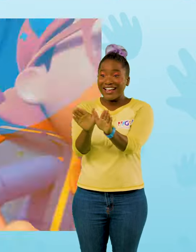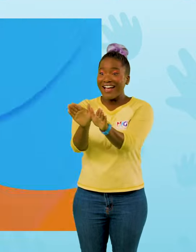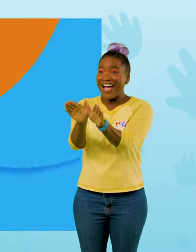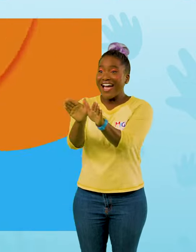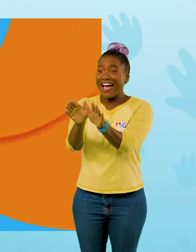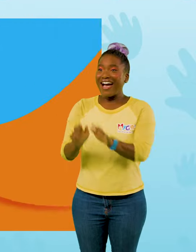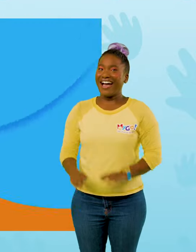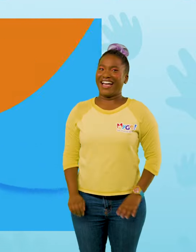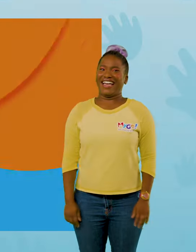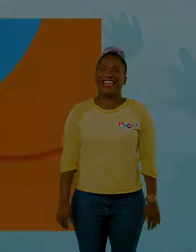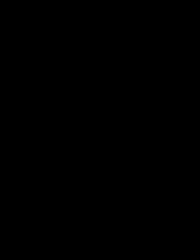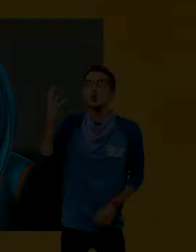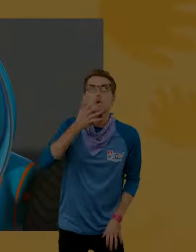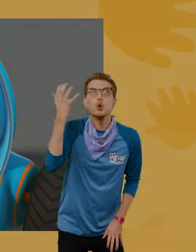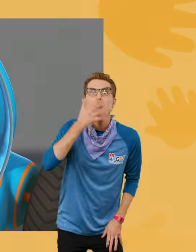stingray.